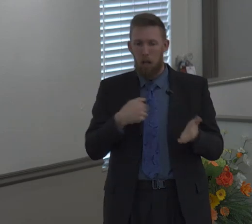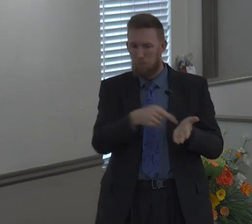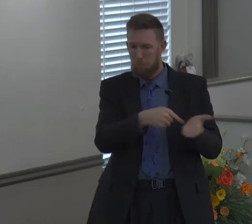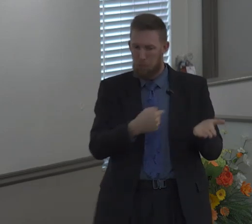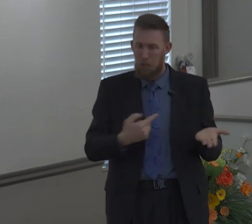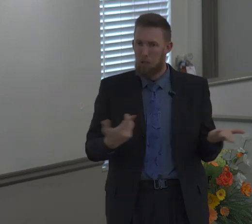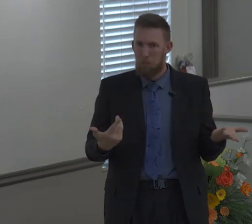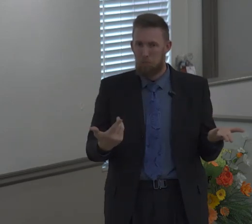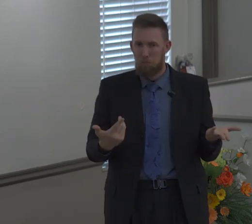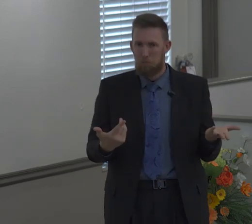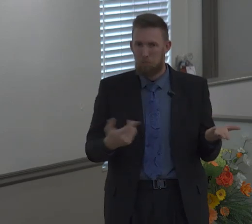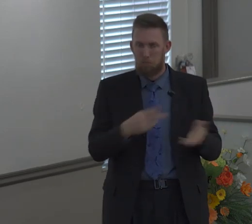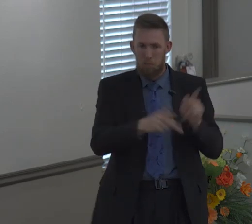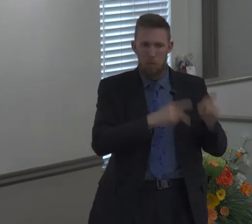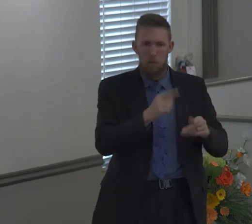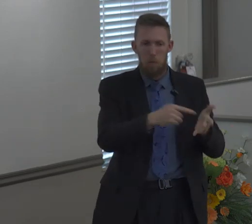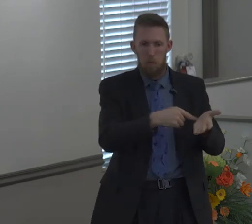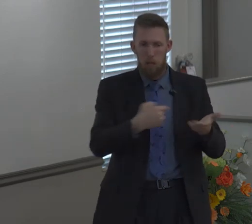this.